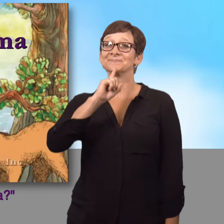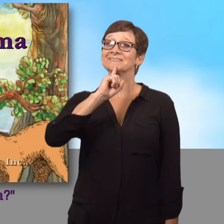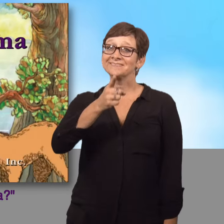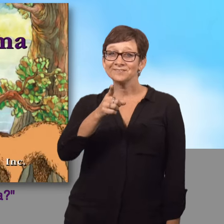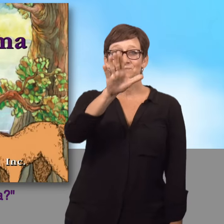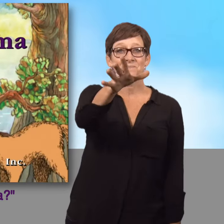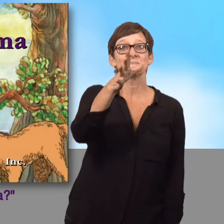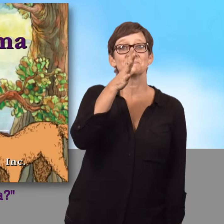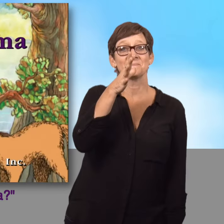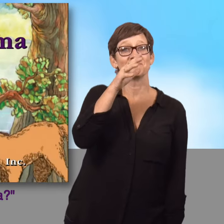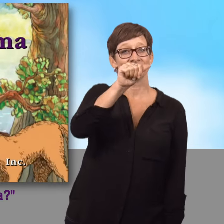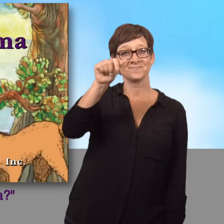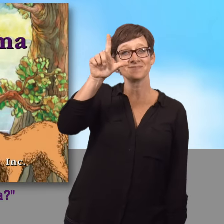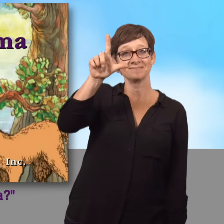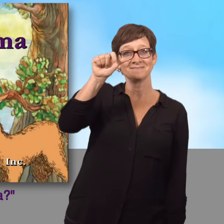Is your mama a llama?